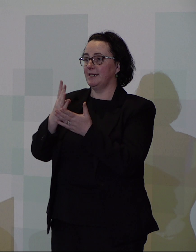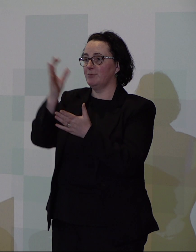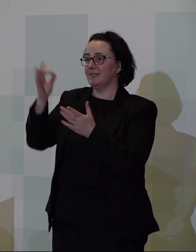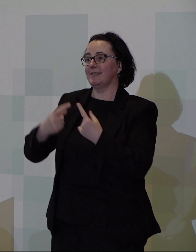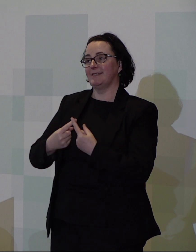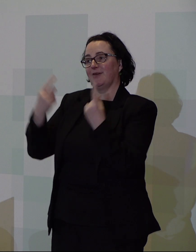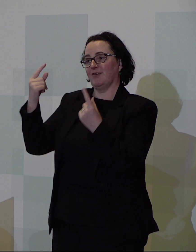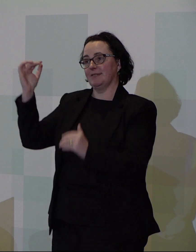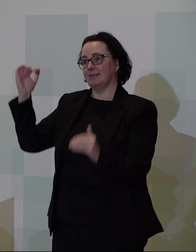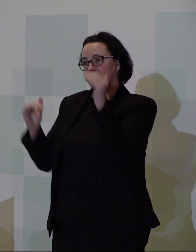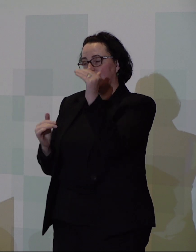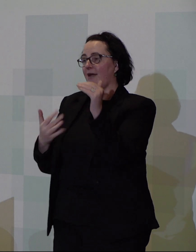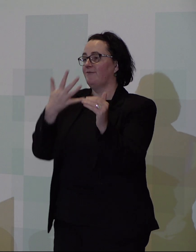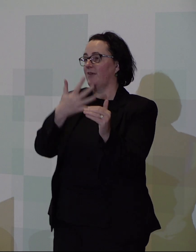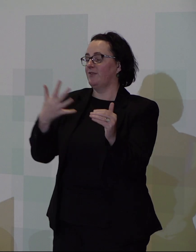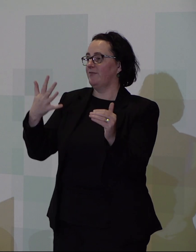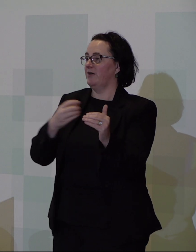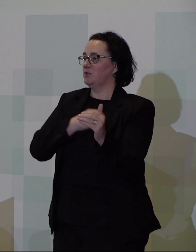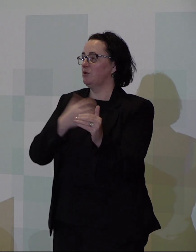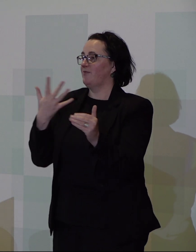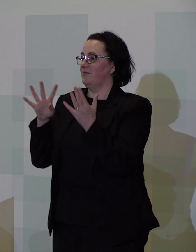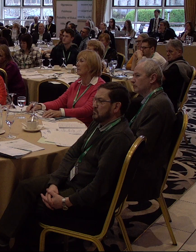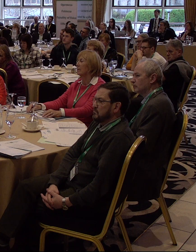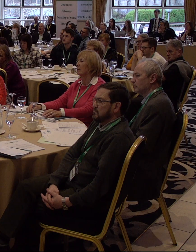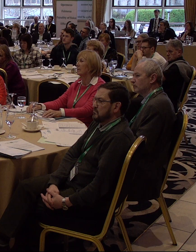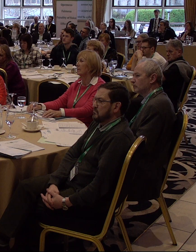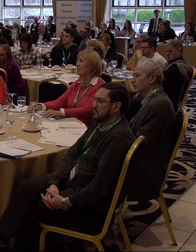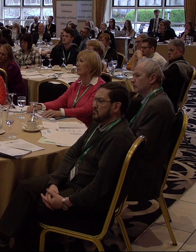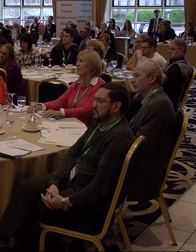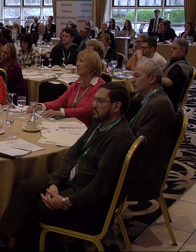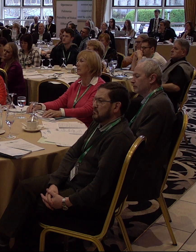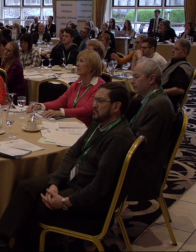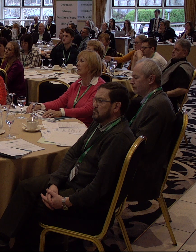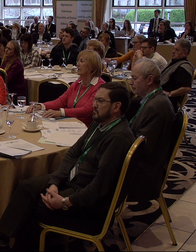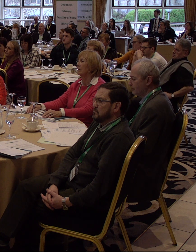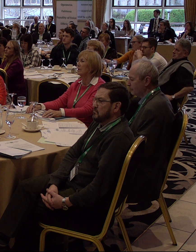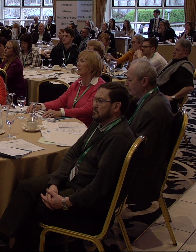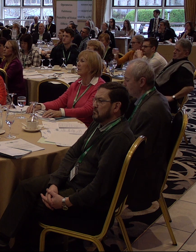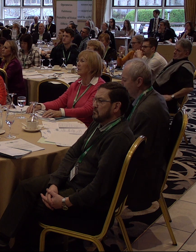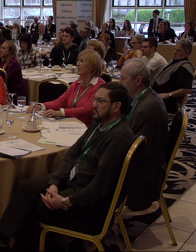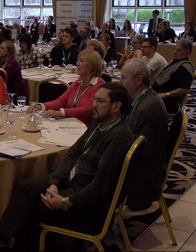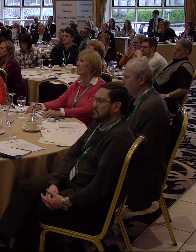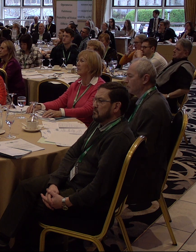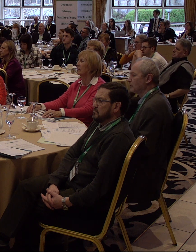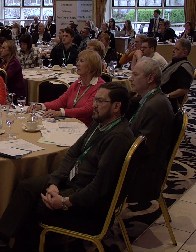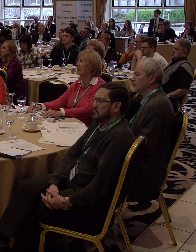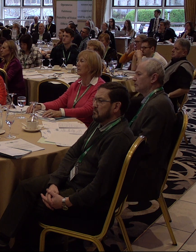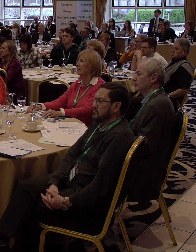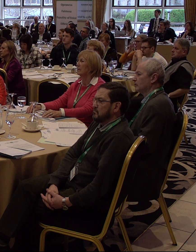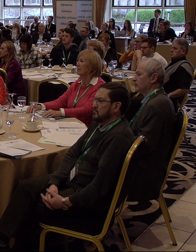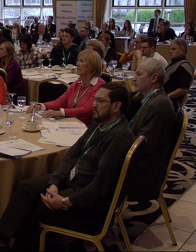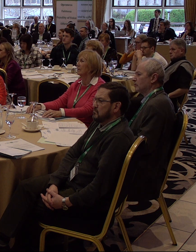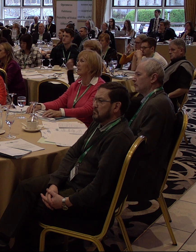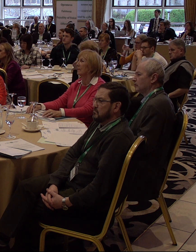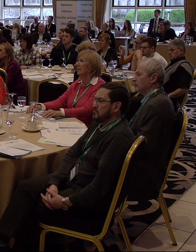points for those aged 55 to 59. Now, what we're likely to be seeing here is the effect of having children